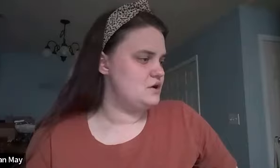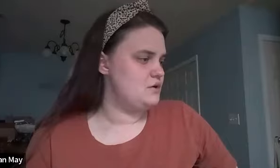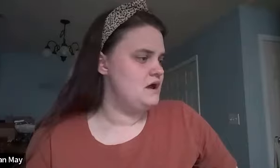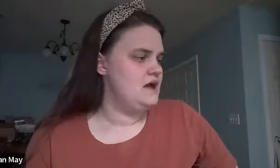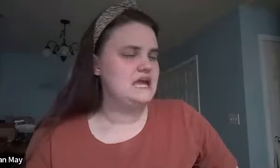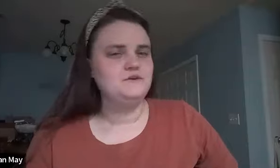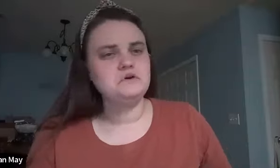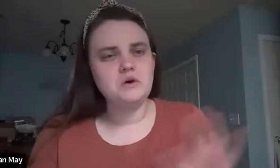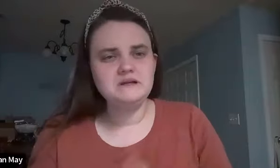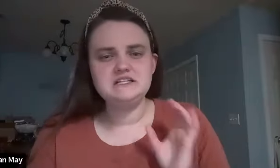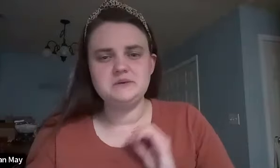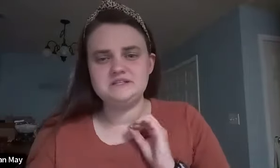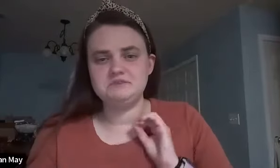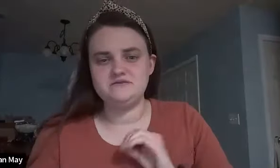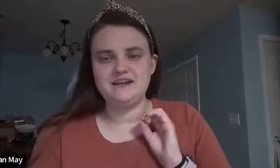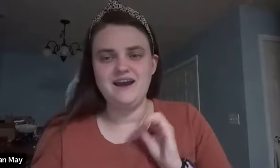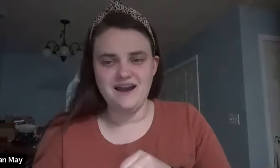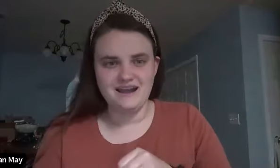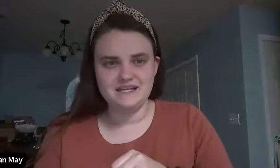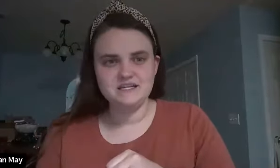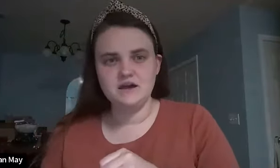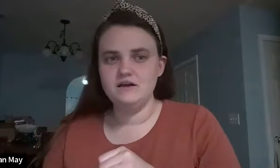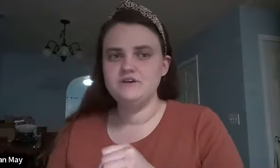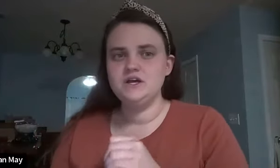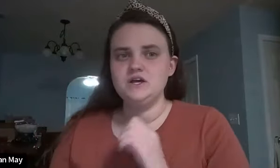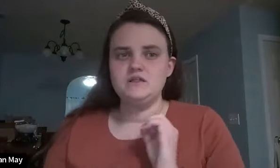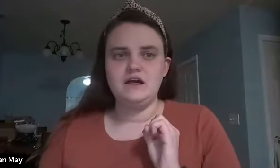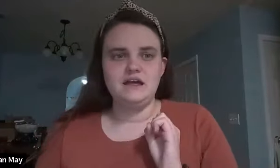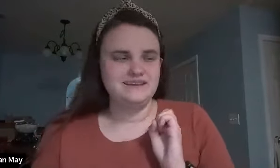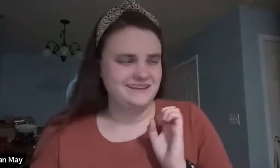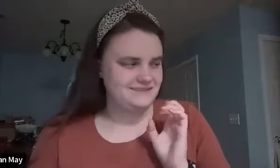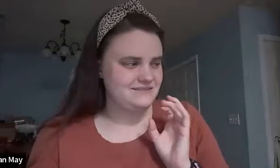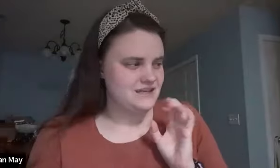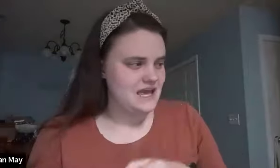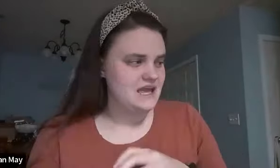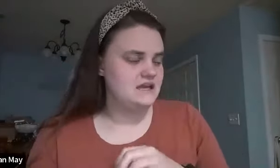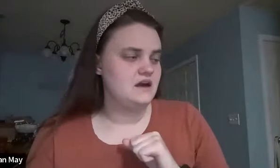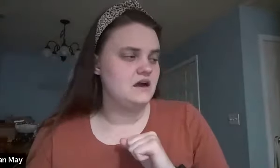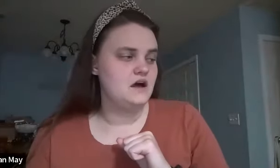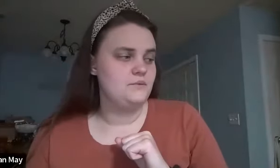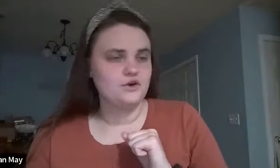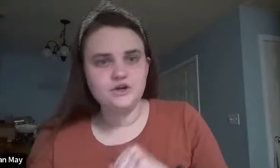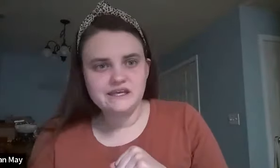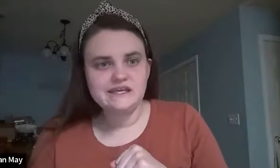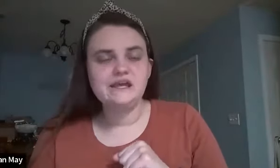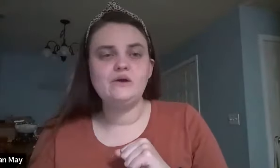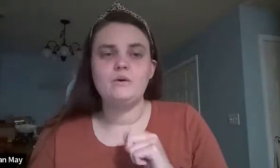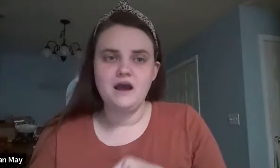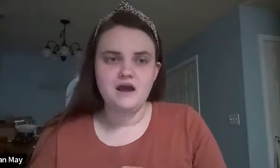So if you were going to talk about a specific kind of like cake, or cookie or